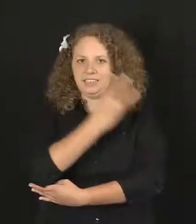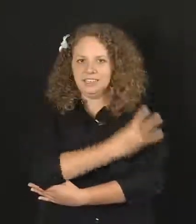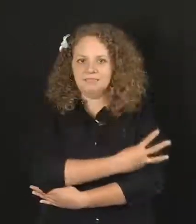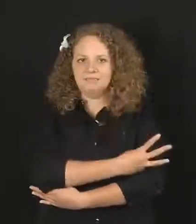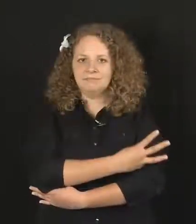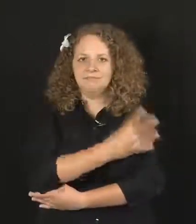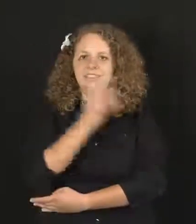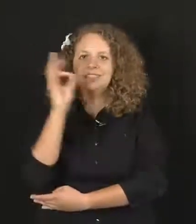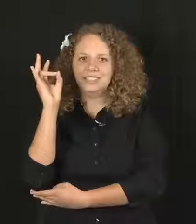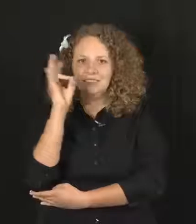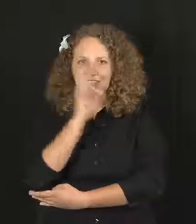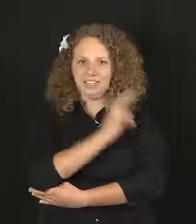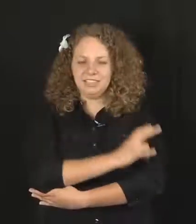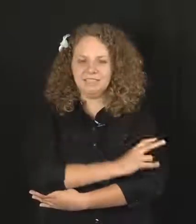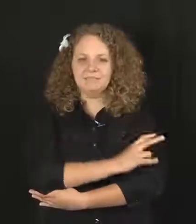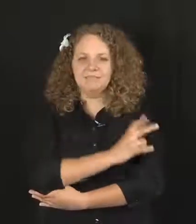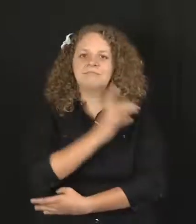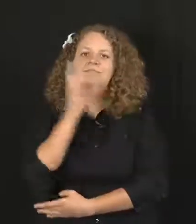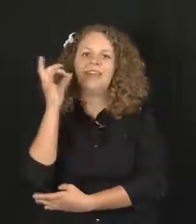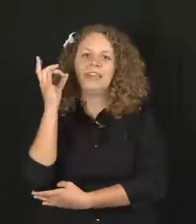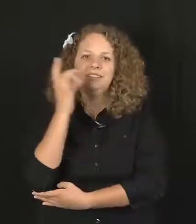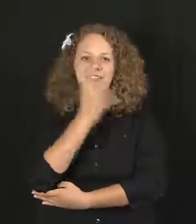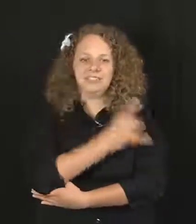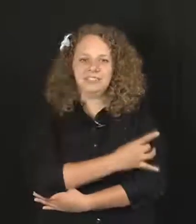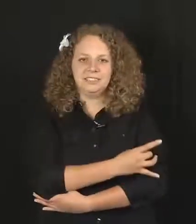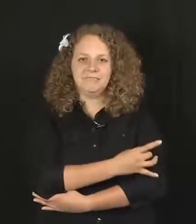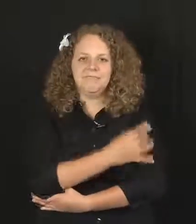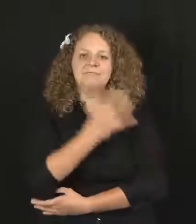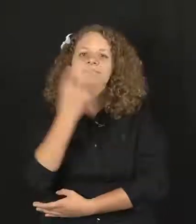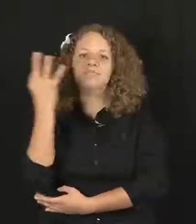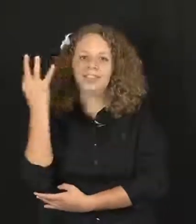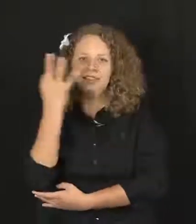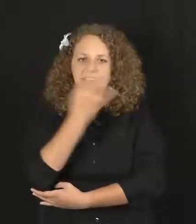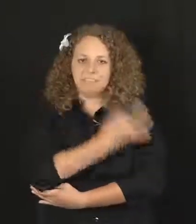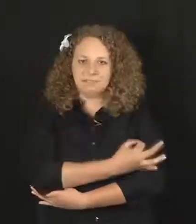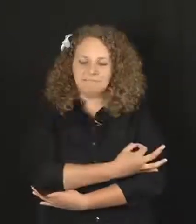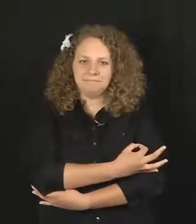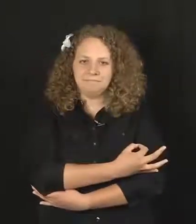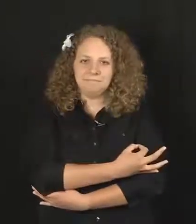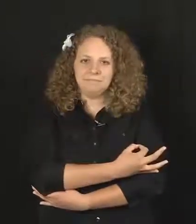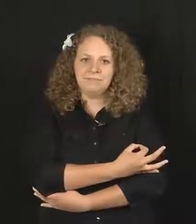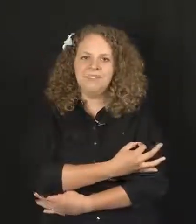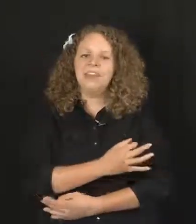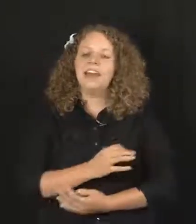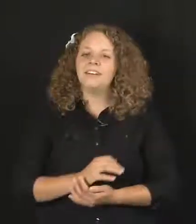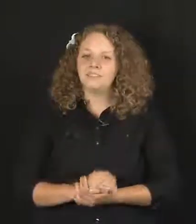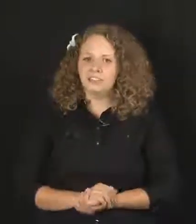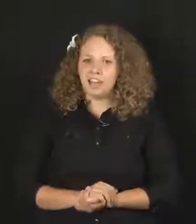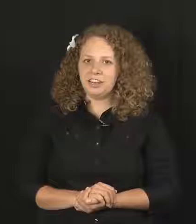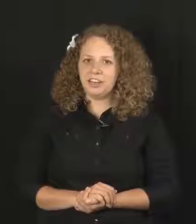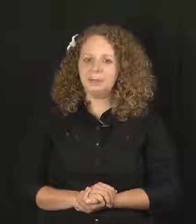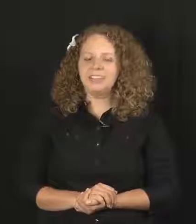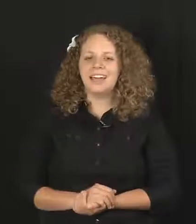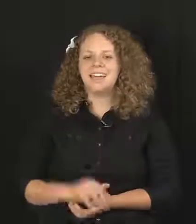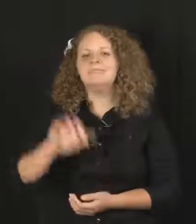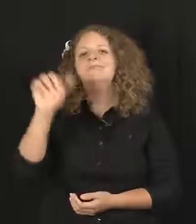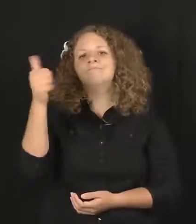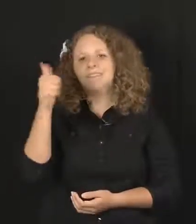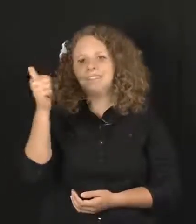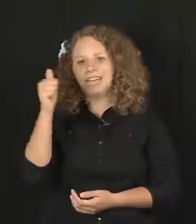days, 7 days, 8 days, 9 days. After 9, you will sign